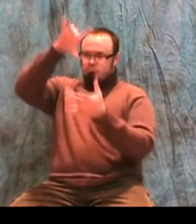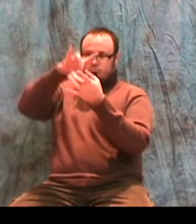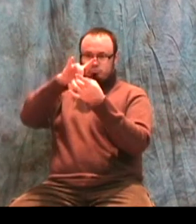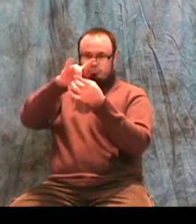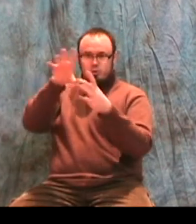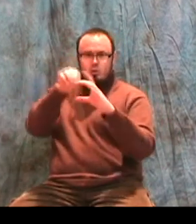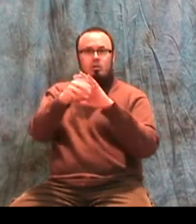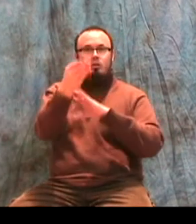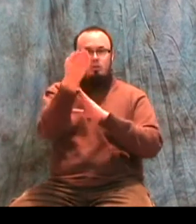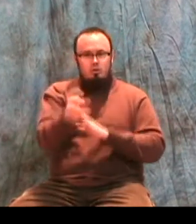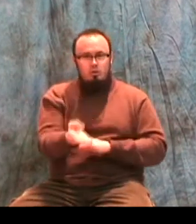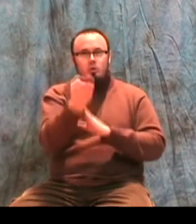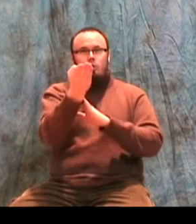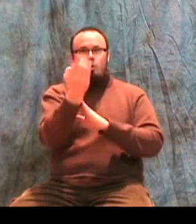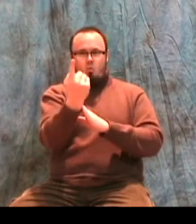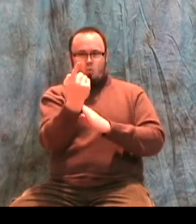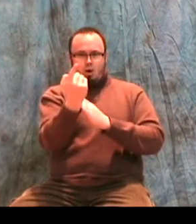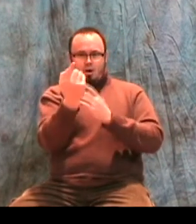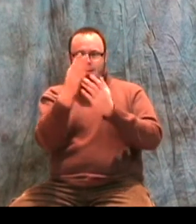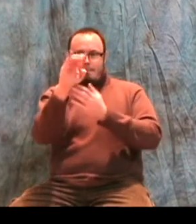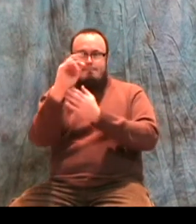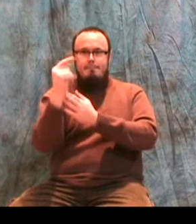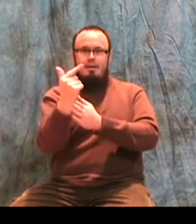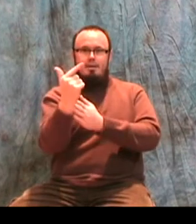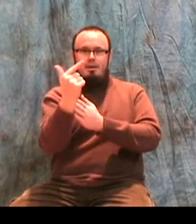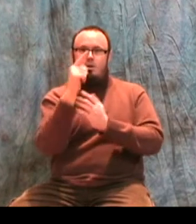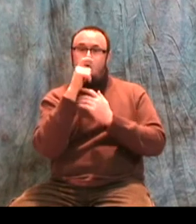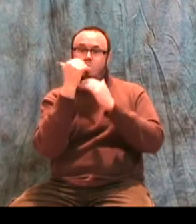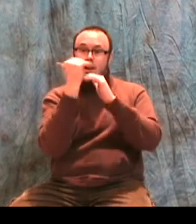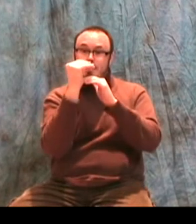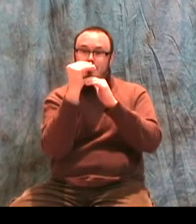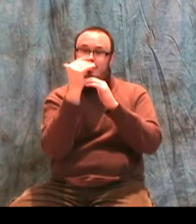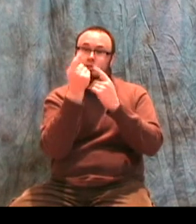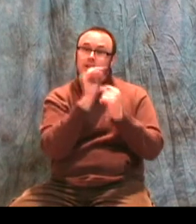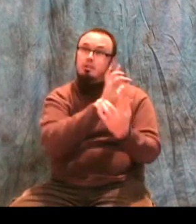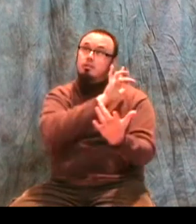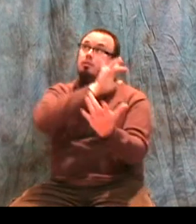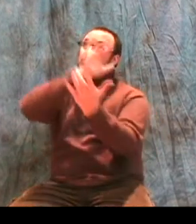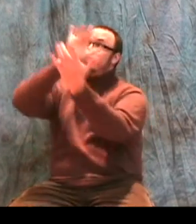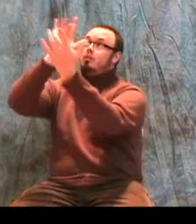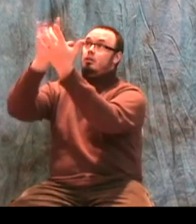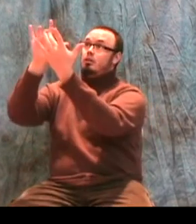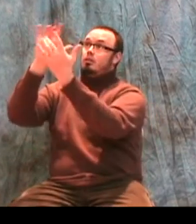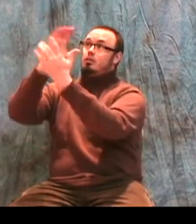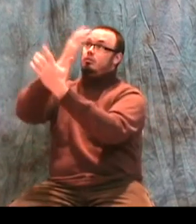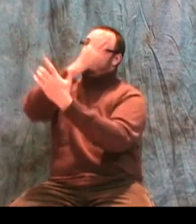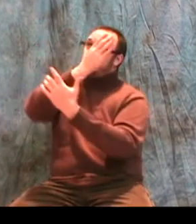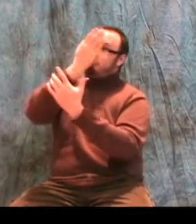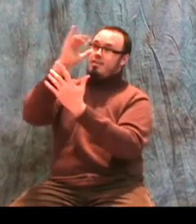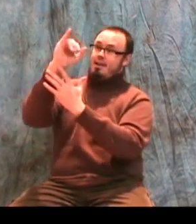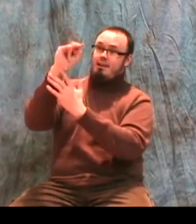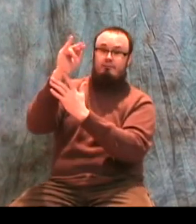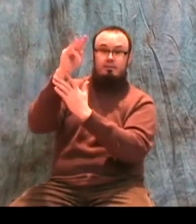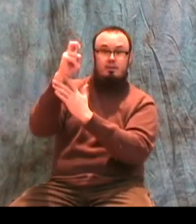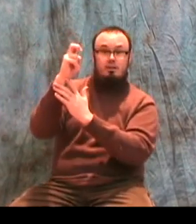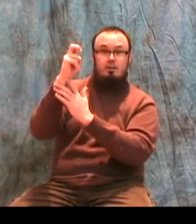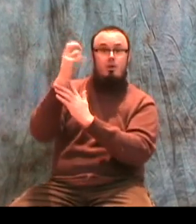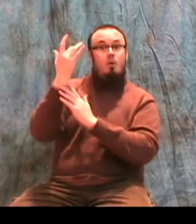a finite being, reaching out to the infinite. You do this because God fused those two realms together when He